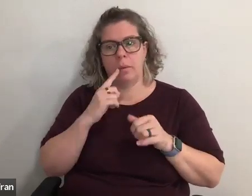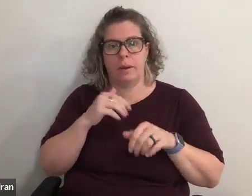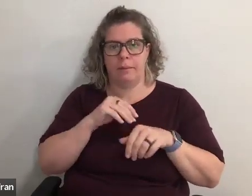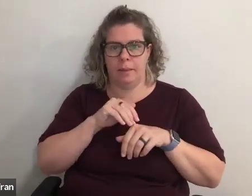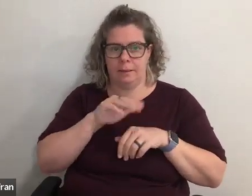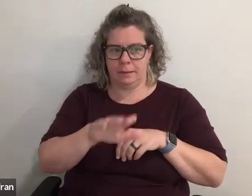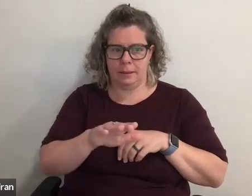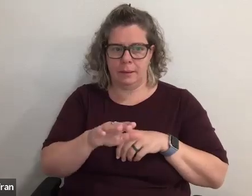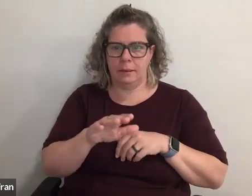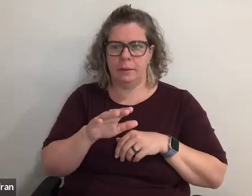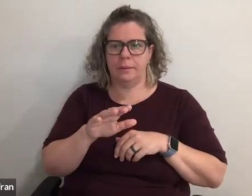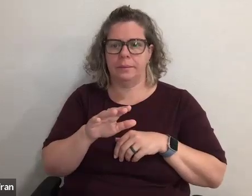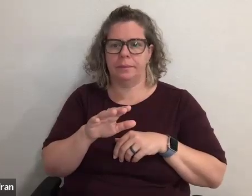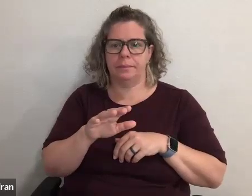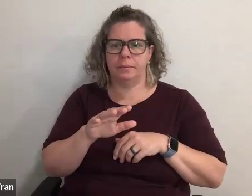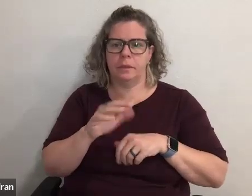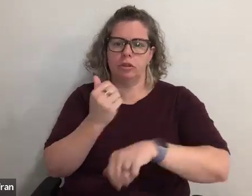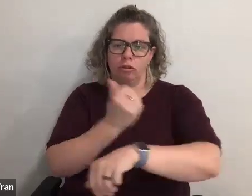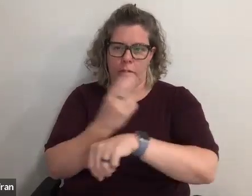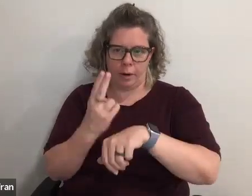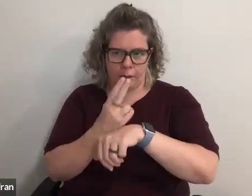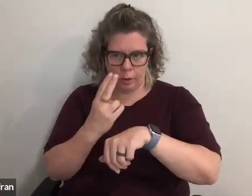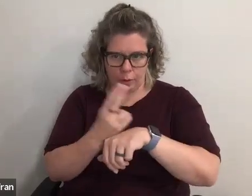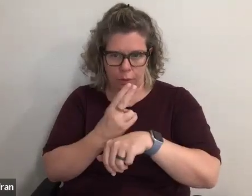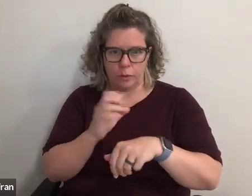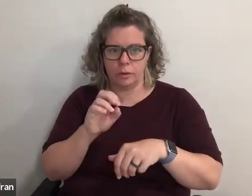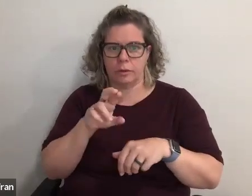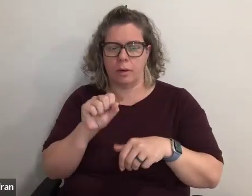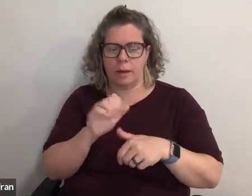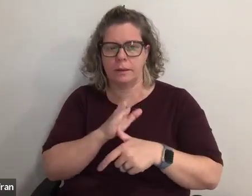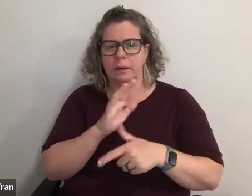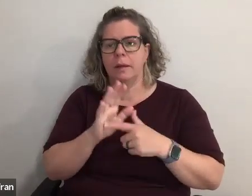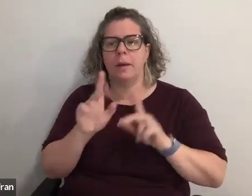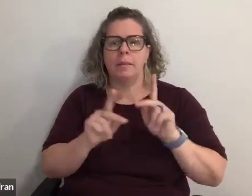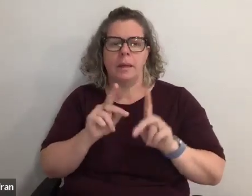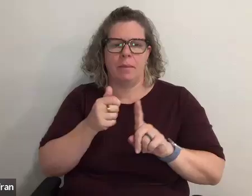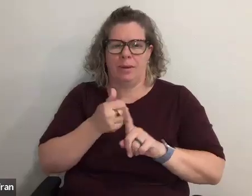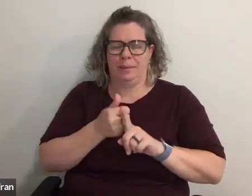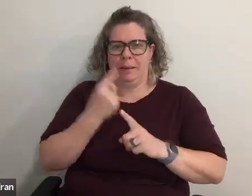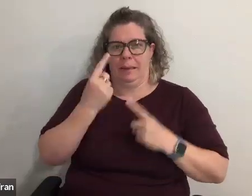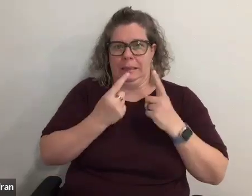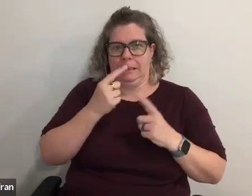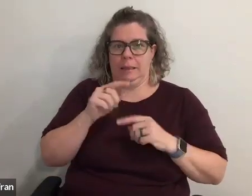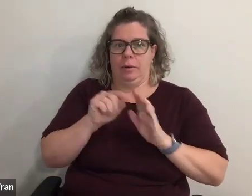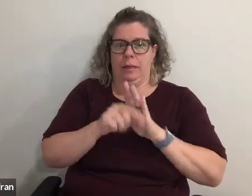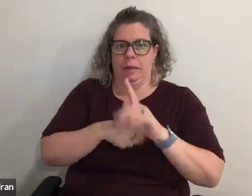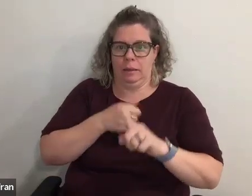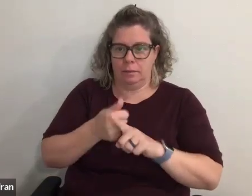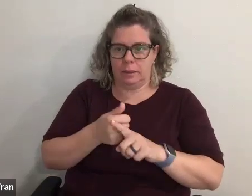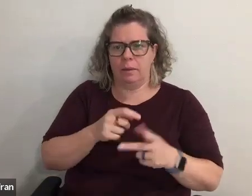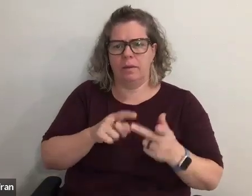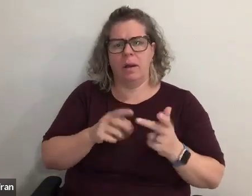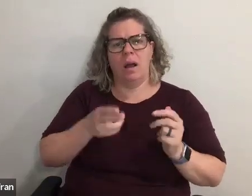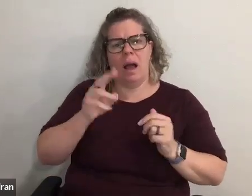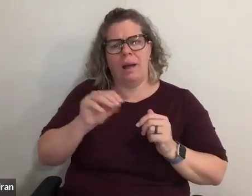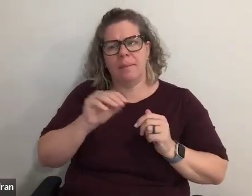on, substance use crisis, obviously people who are experiencing suicidal ideation, and there's a really large